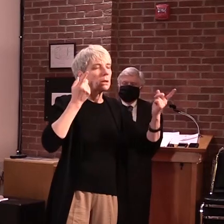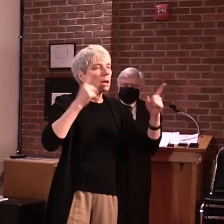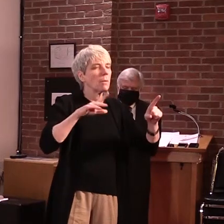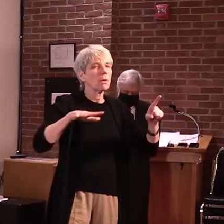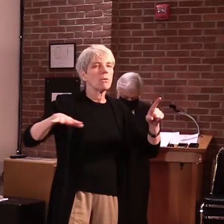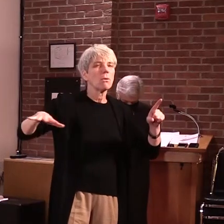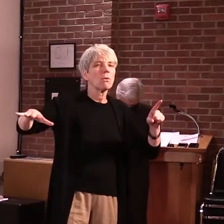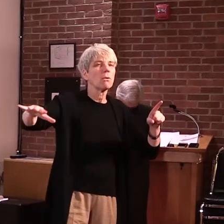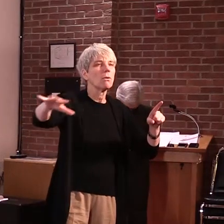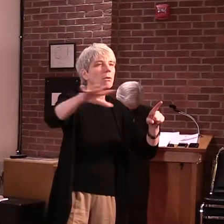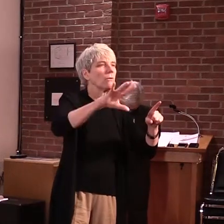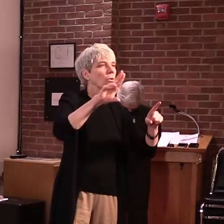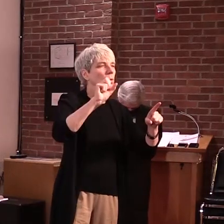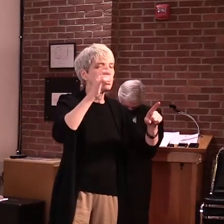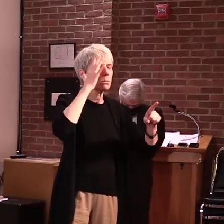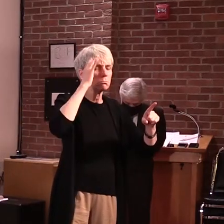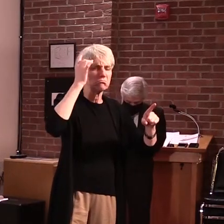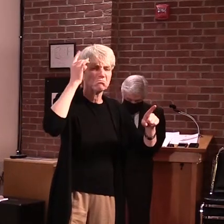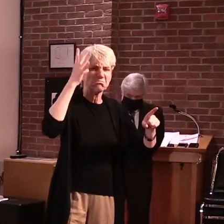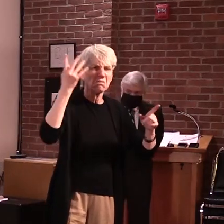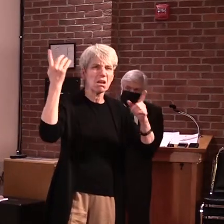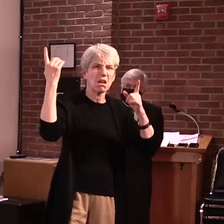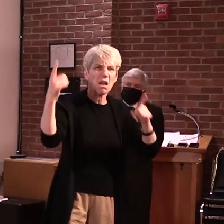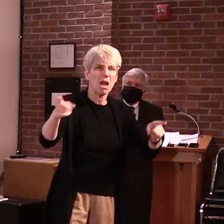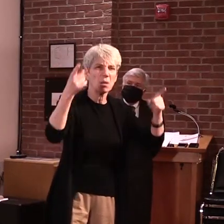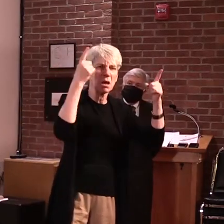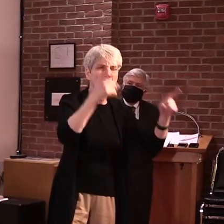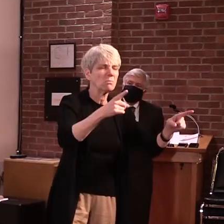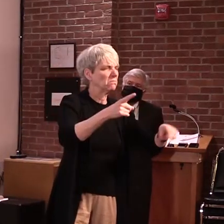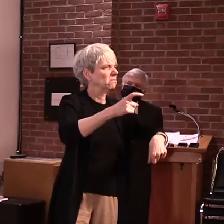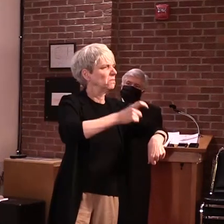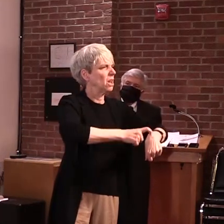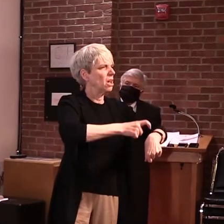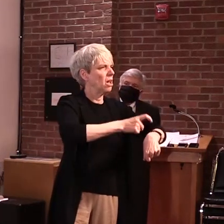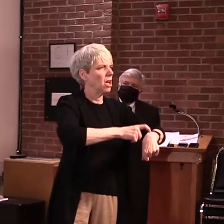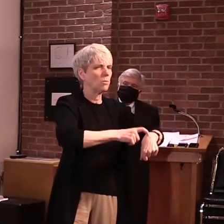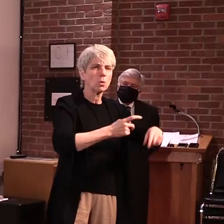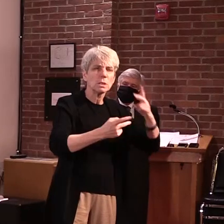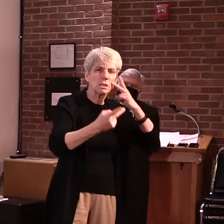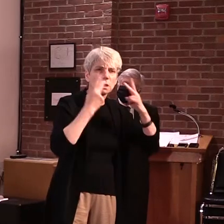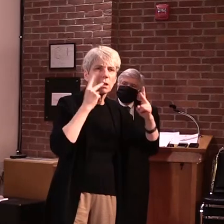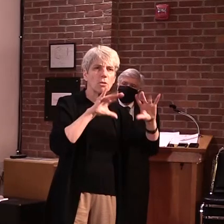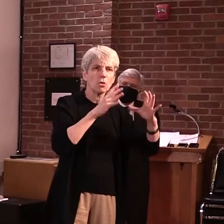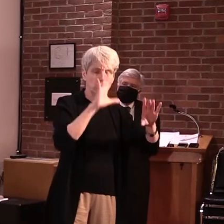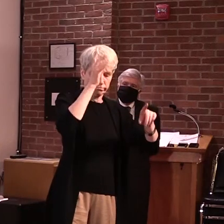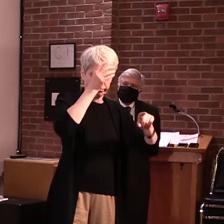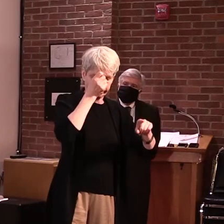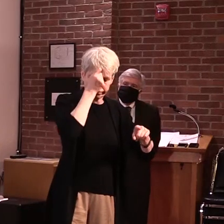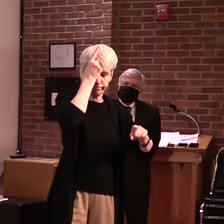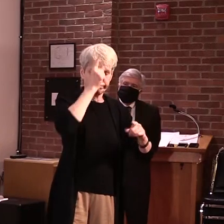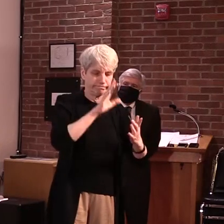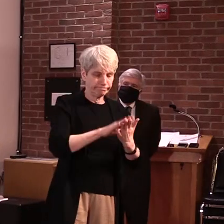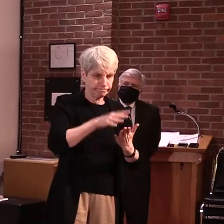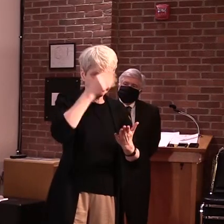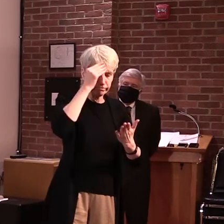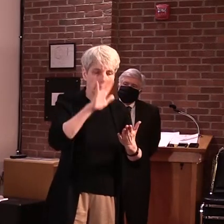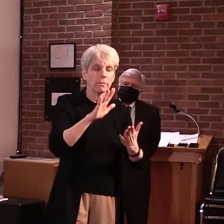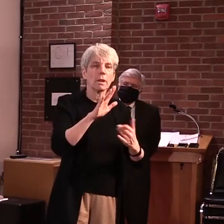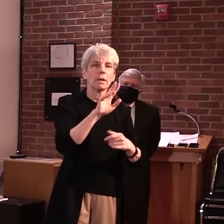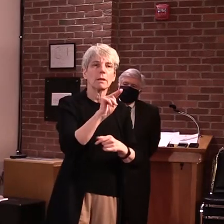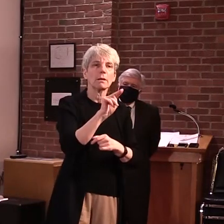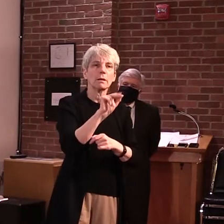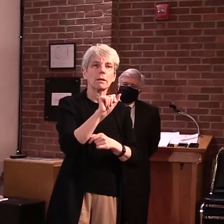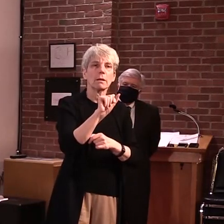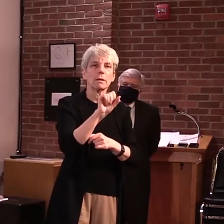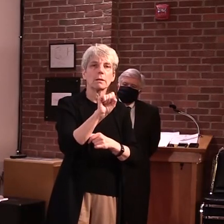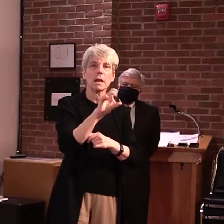mentioned before, even NASCAR weighing in, many sports entities weighing in, individuals all